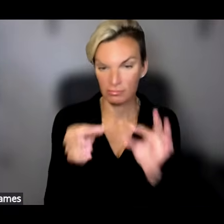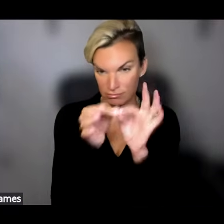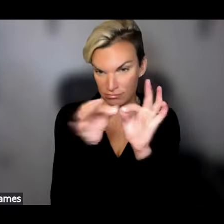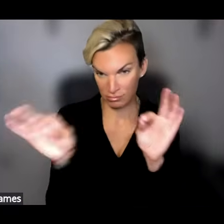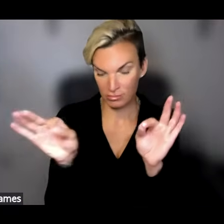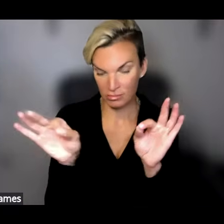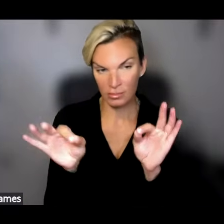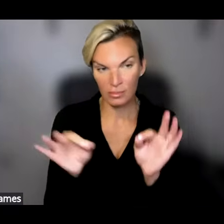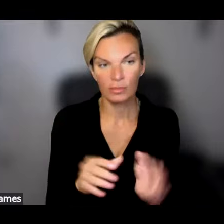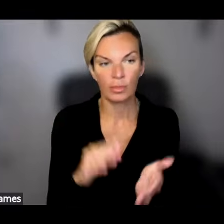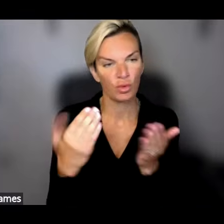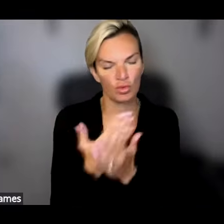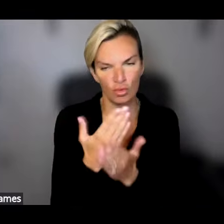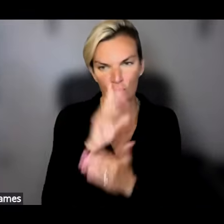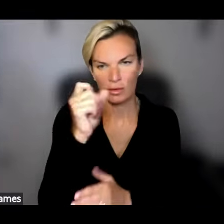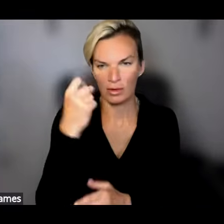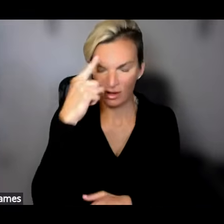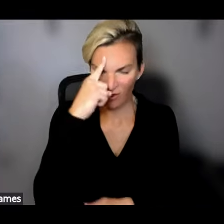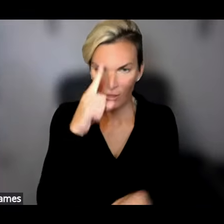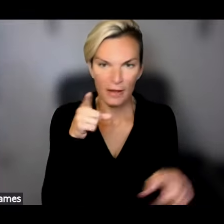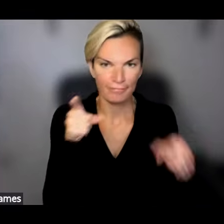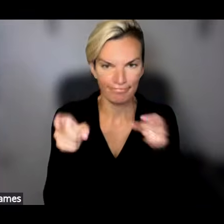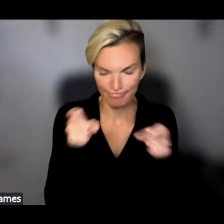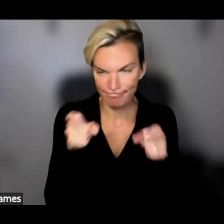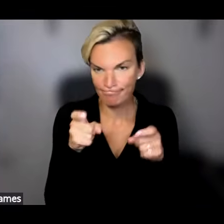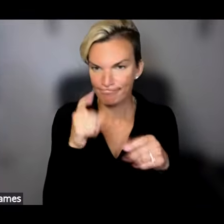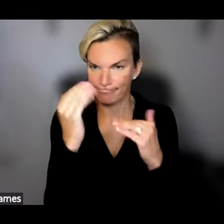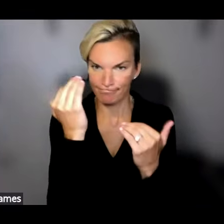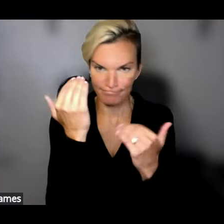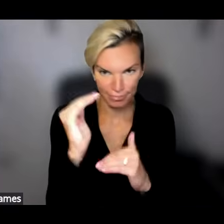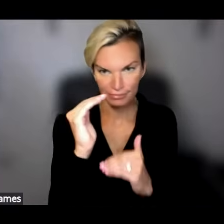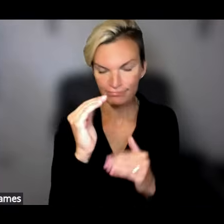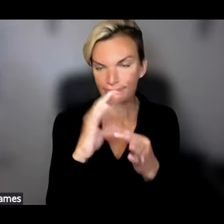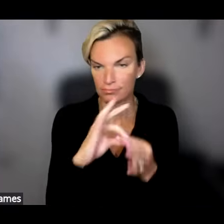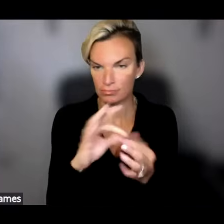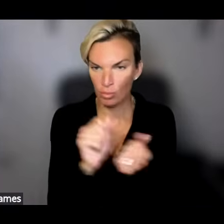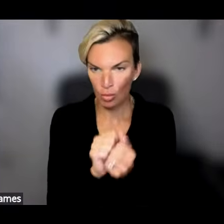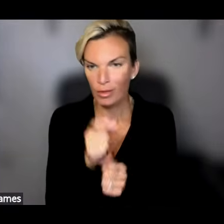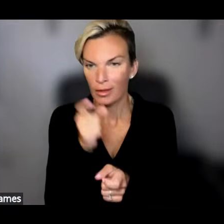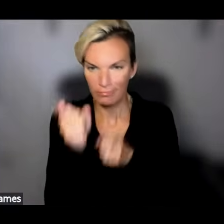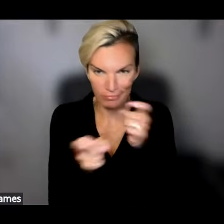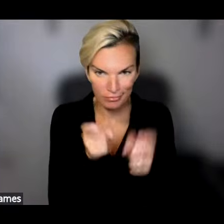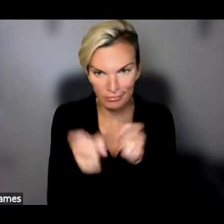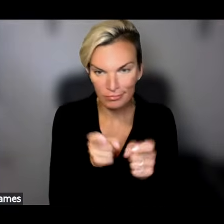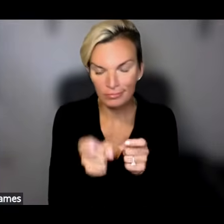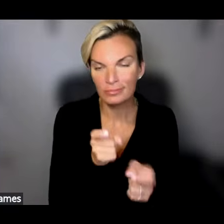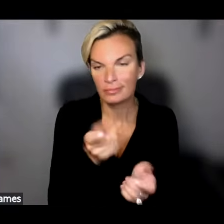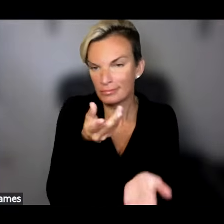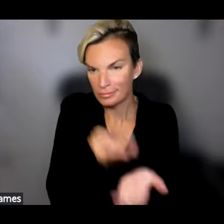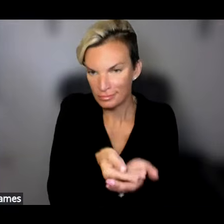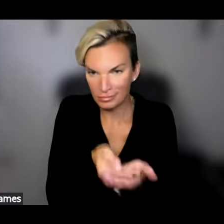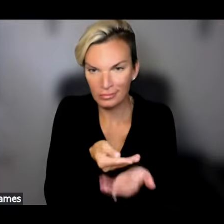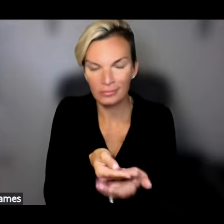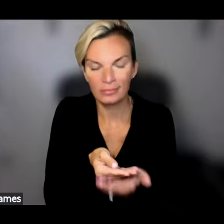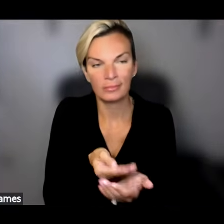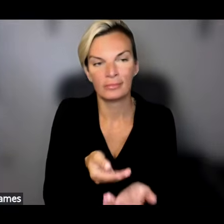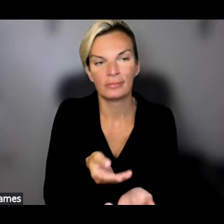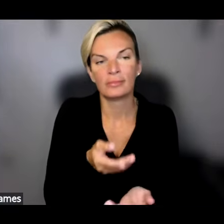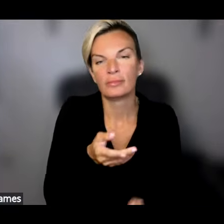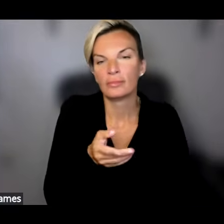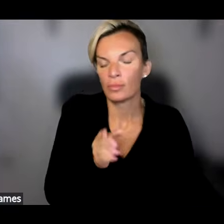government restrictions and regulations on political communications and contributions, if you were to take a stab at a shorter one, what would